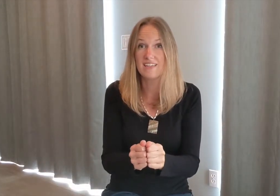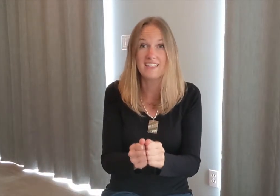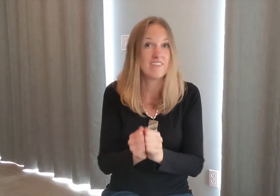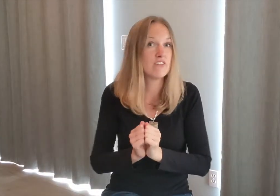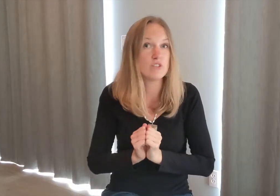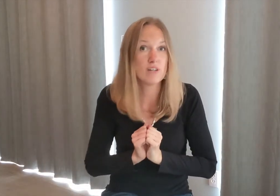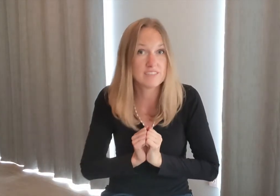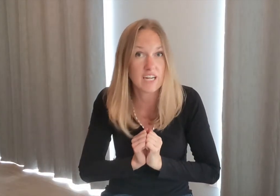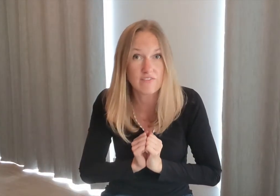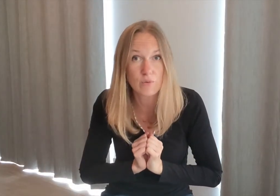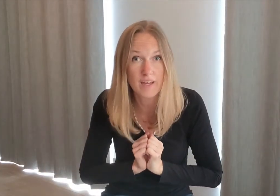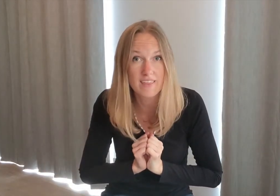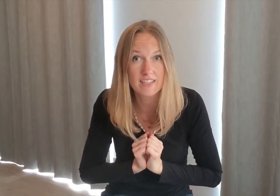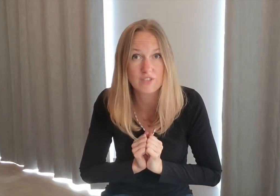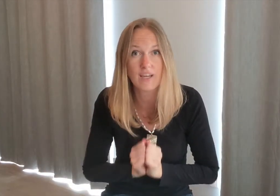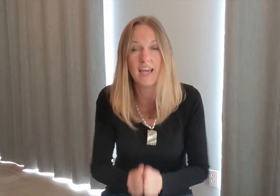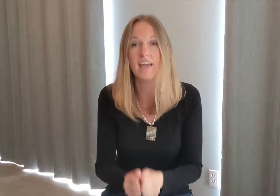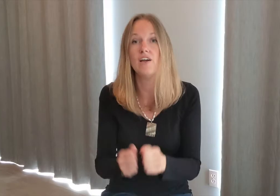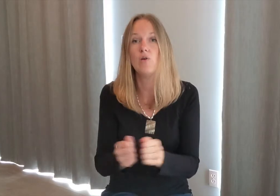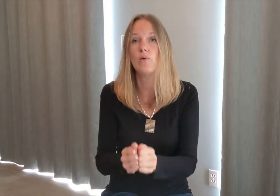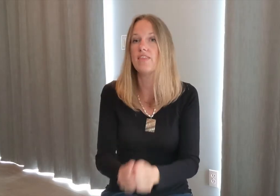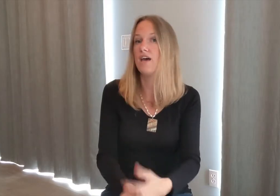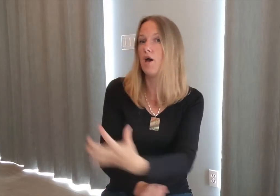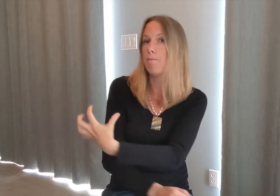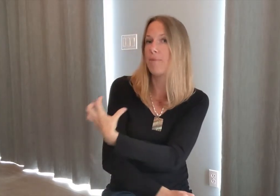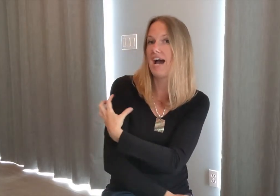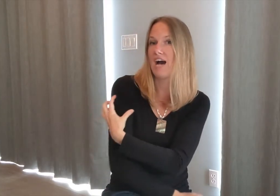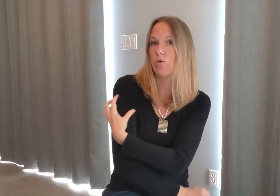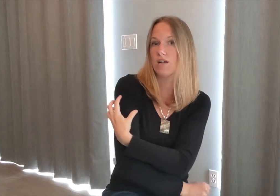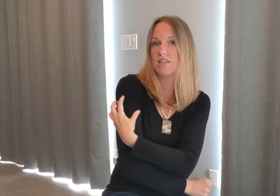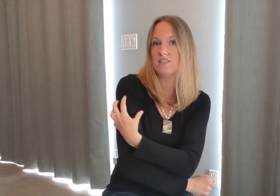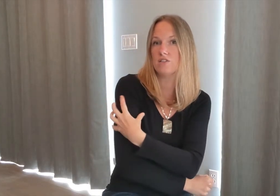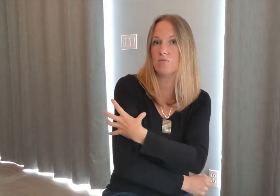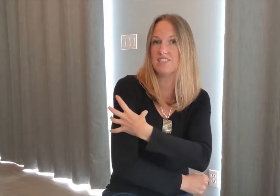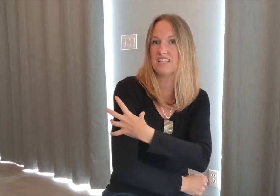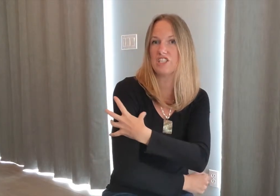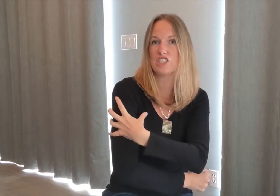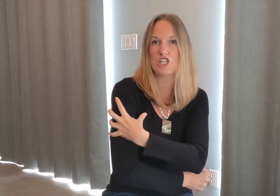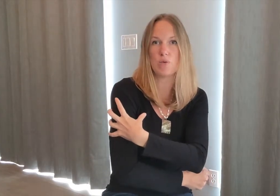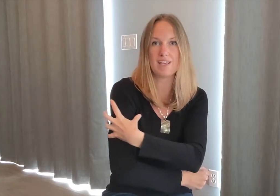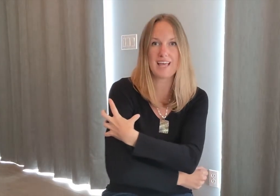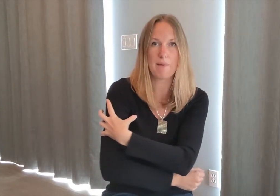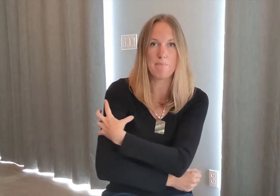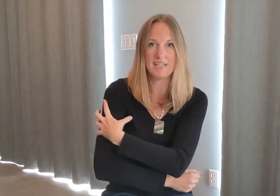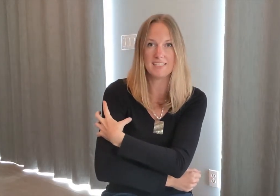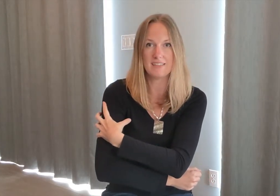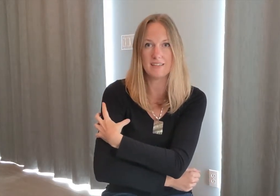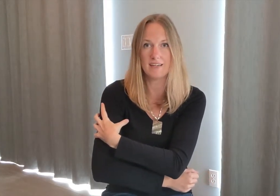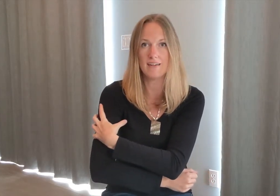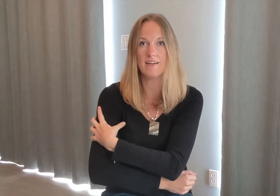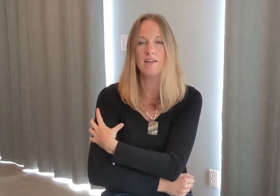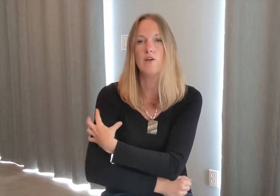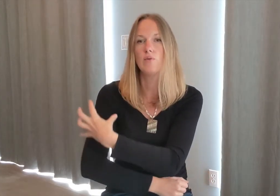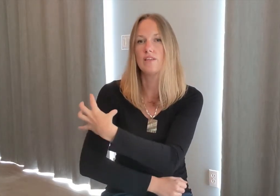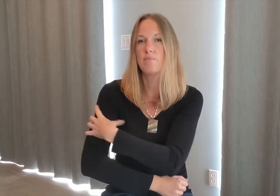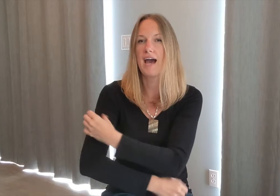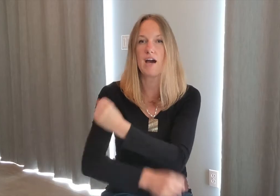if you don't have time for with, that's okay. With power, so almost like you're showing that muscle there. With power, and